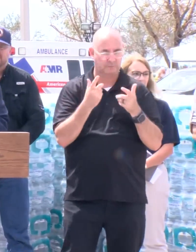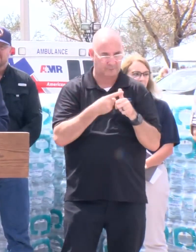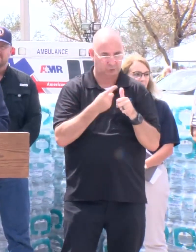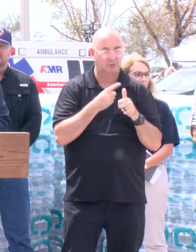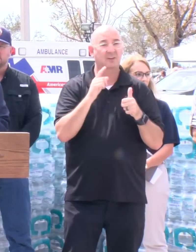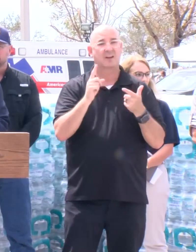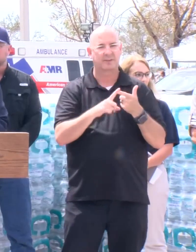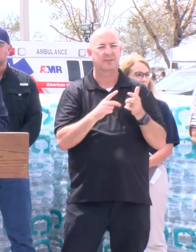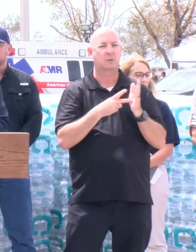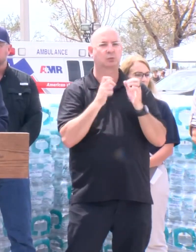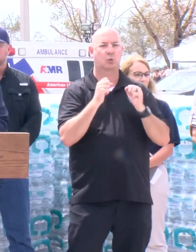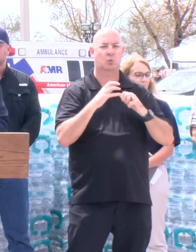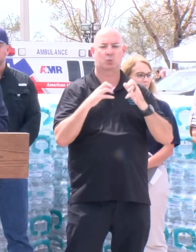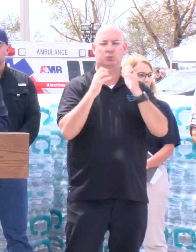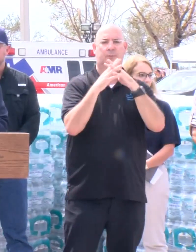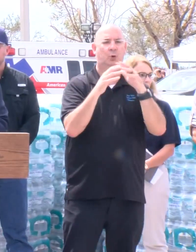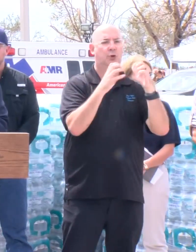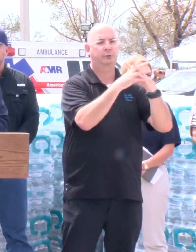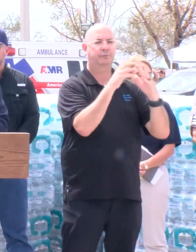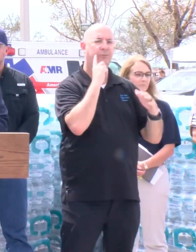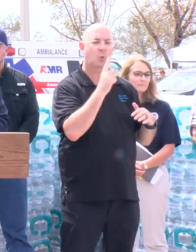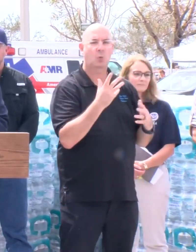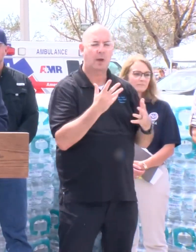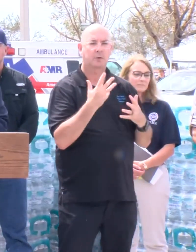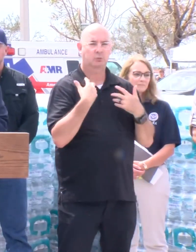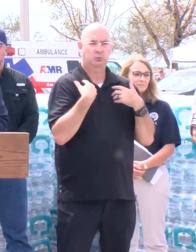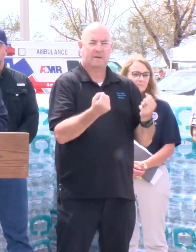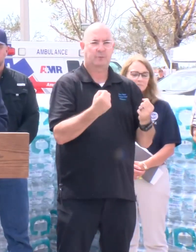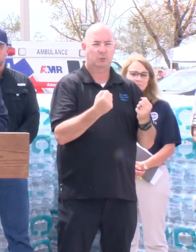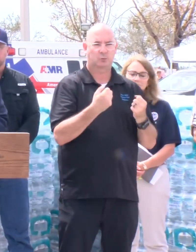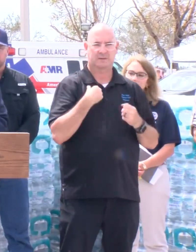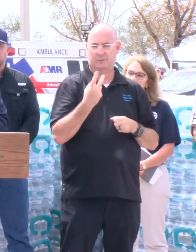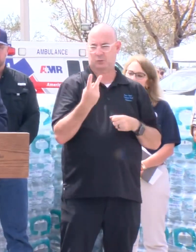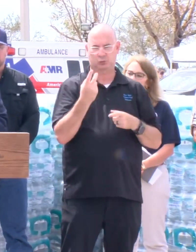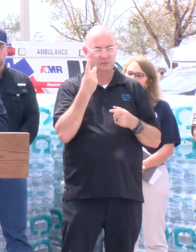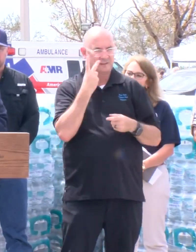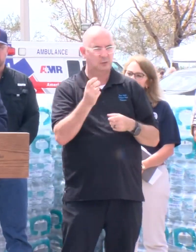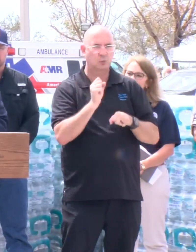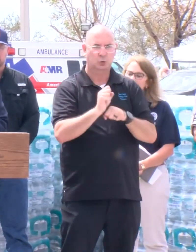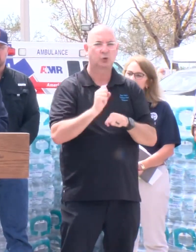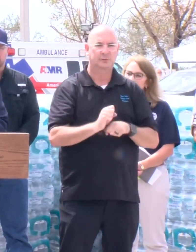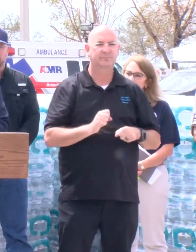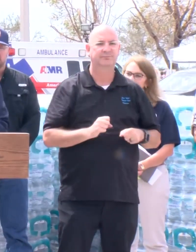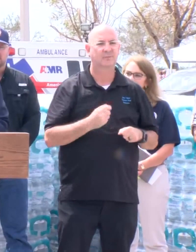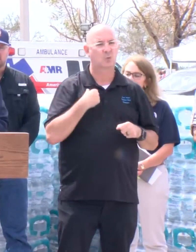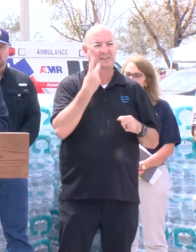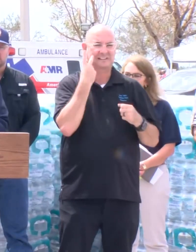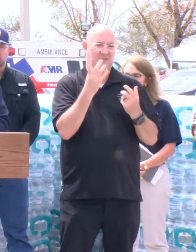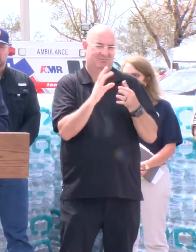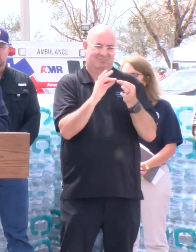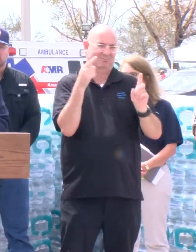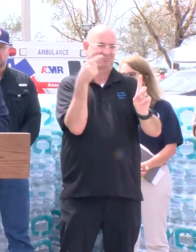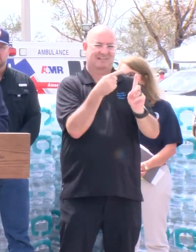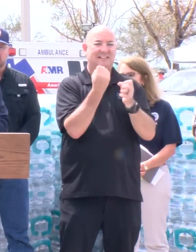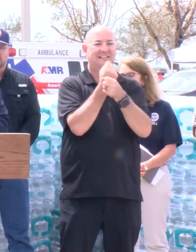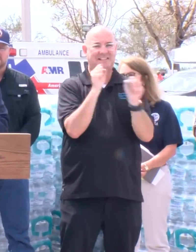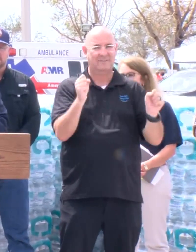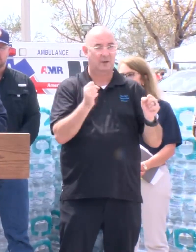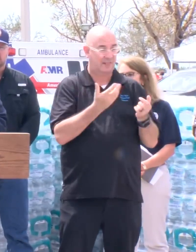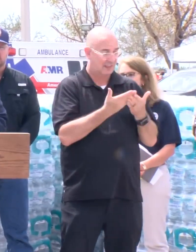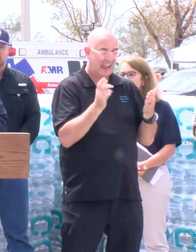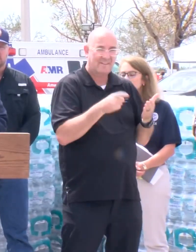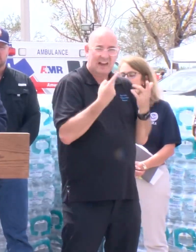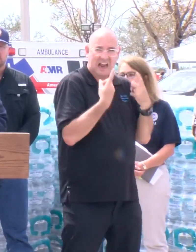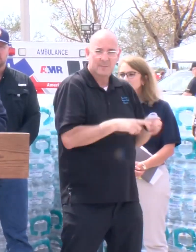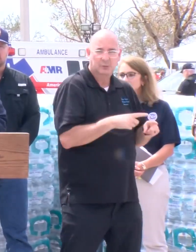see them working on that. And I think it's really just a matter of safety. I think that there's gonna be some things that need to be done on Fort Myers Beach. A lot of it's just getting the